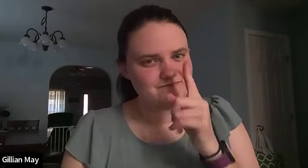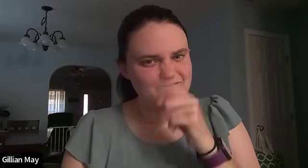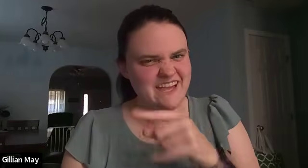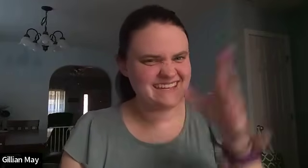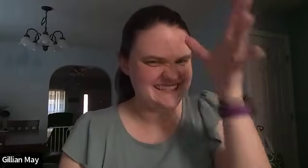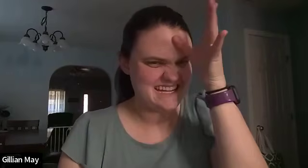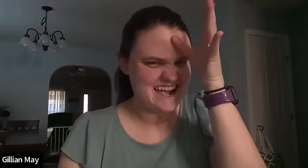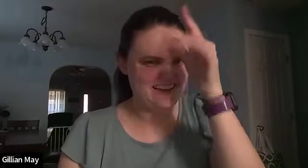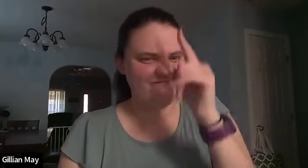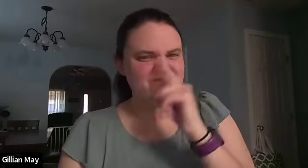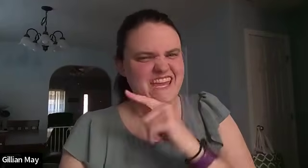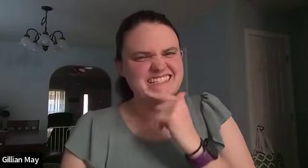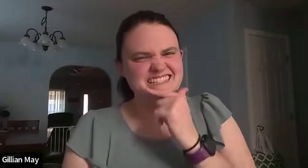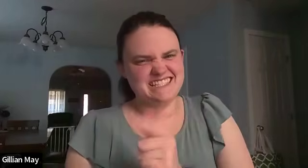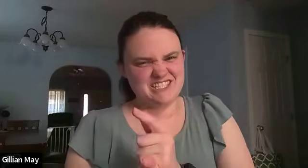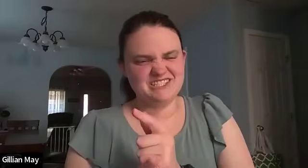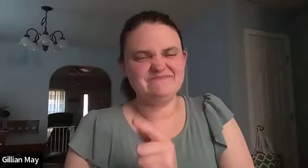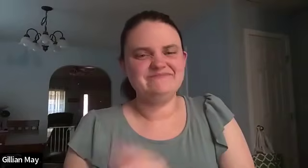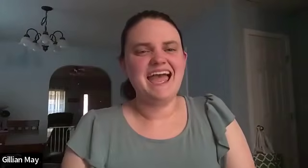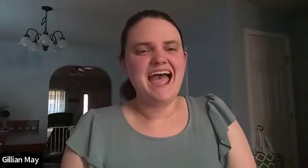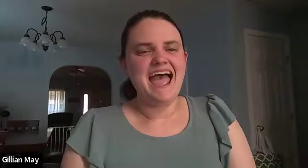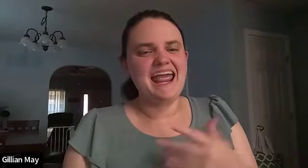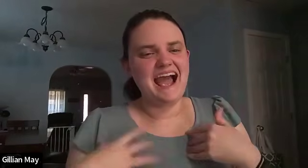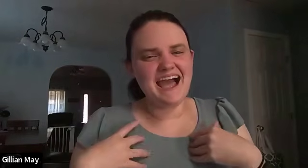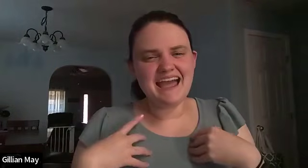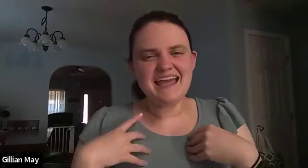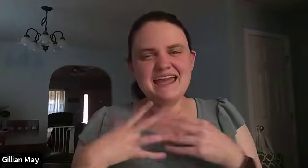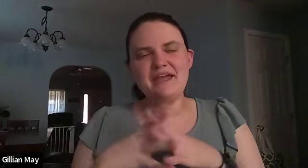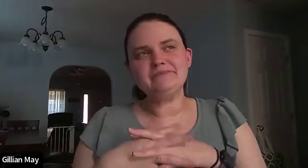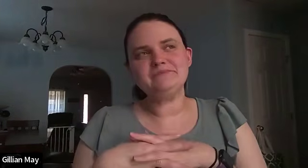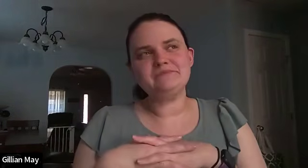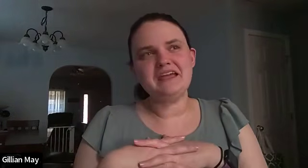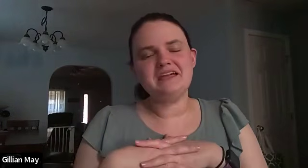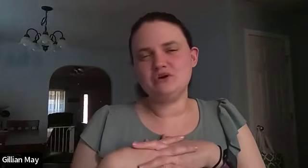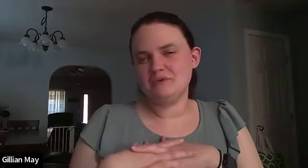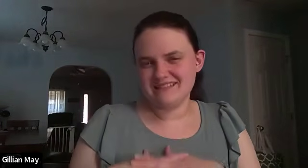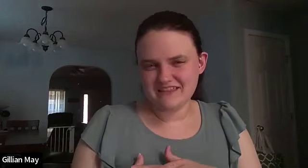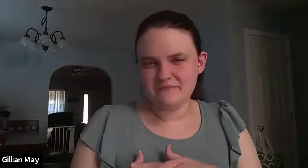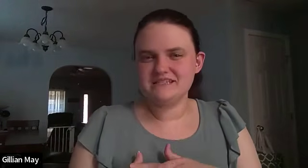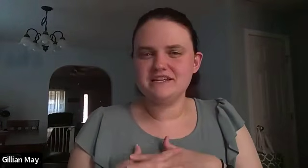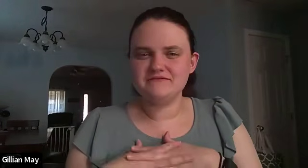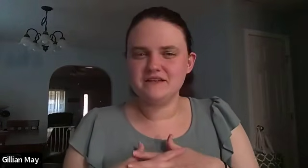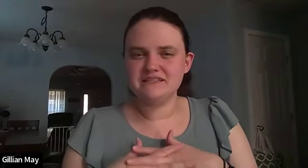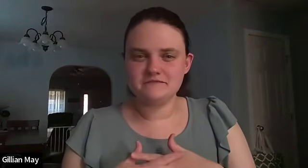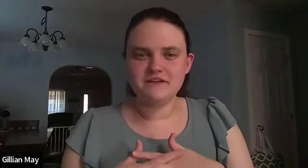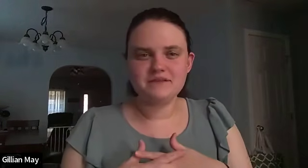mom, fake dad, fake sister. And I don't always like that because I feel like some